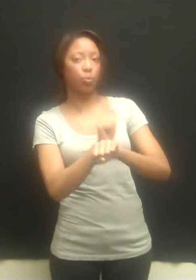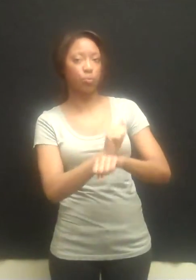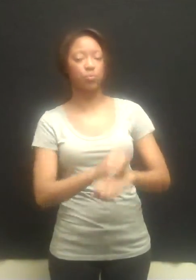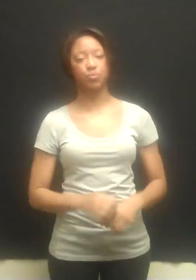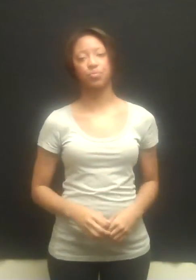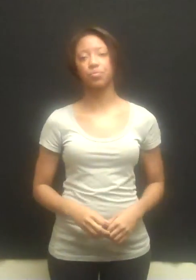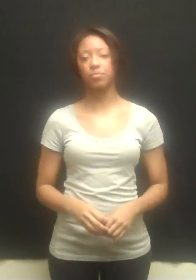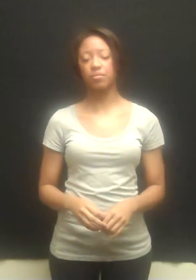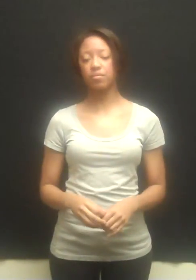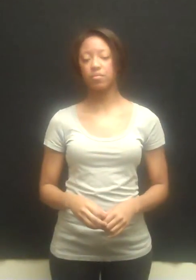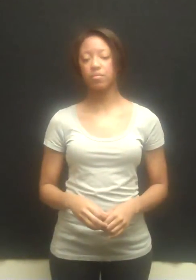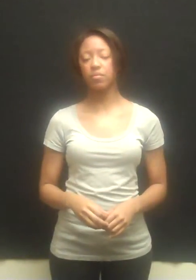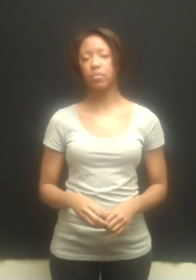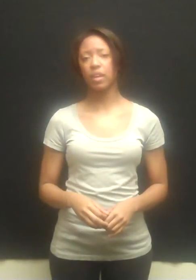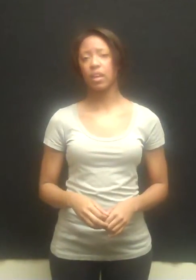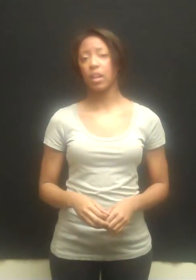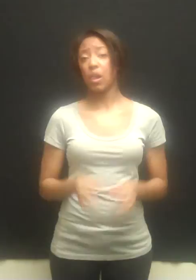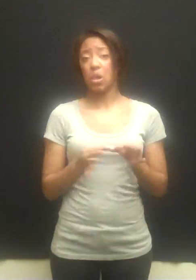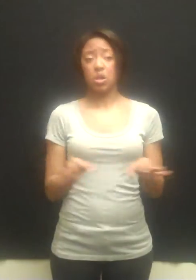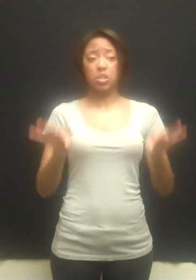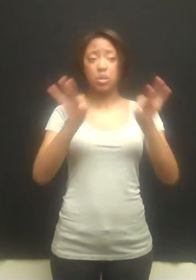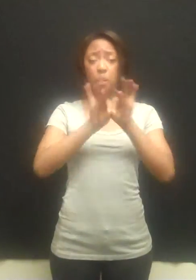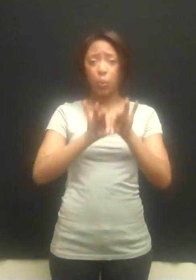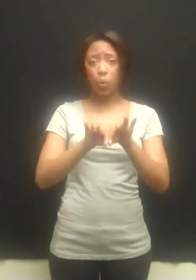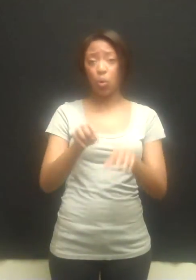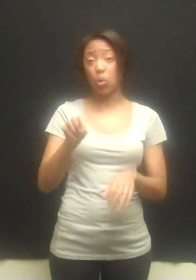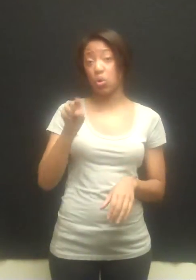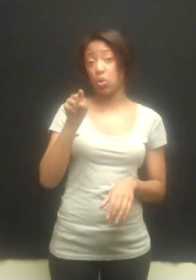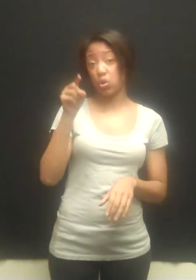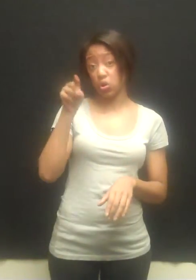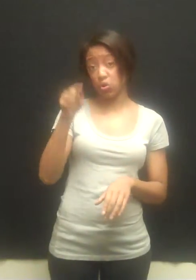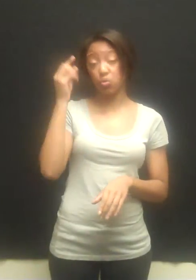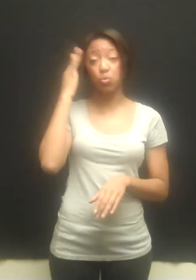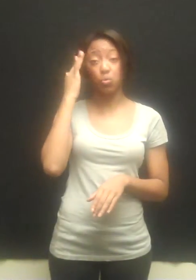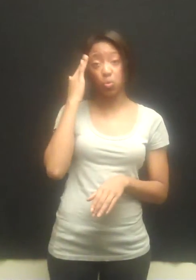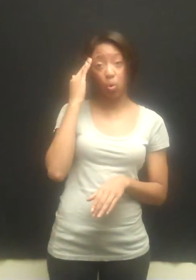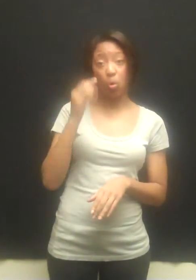It's important to learn that you have options and what those options are.